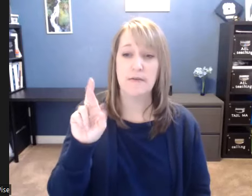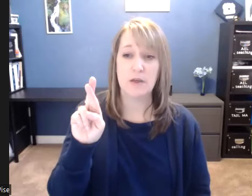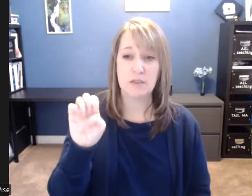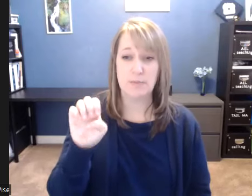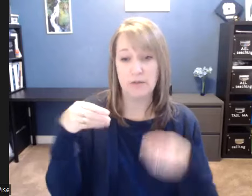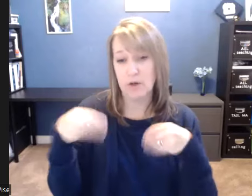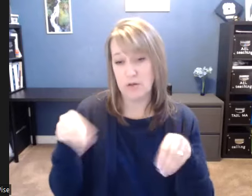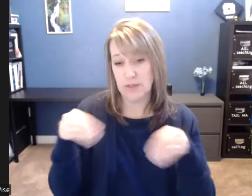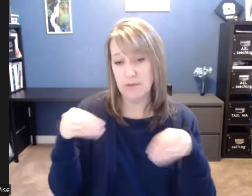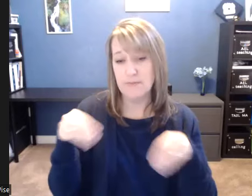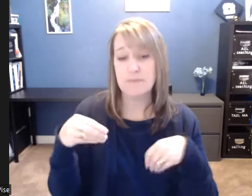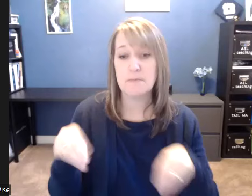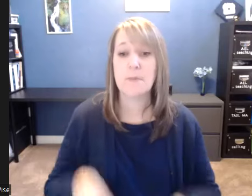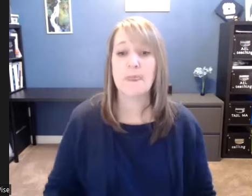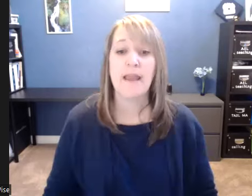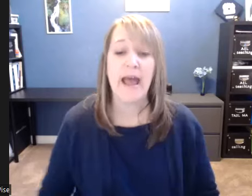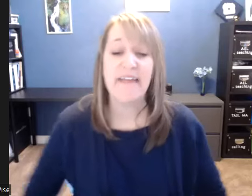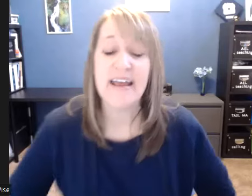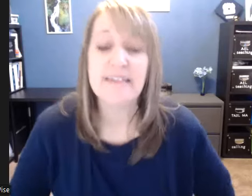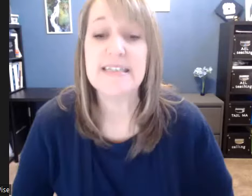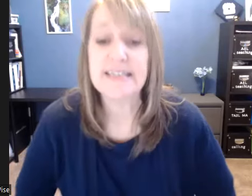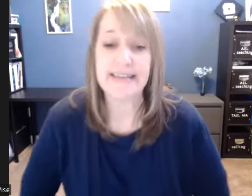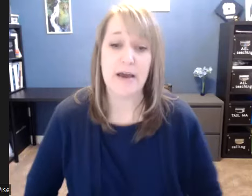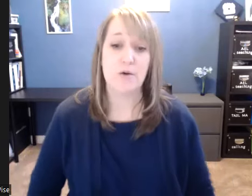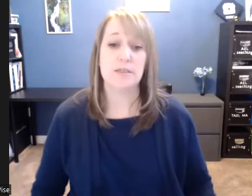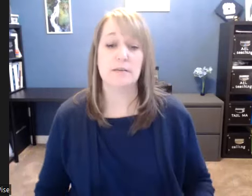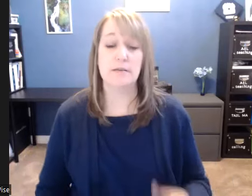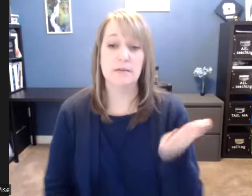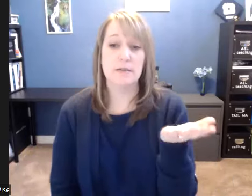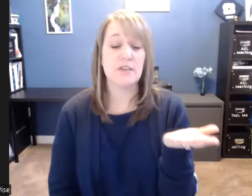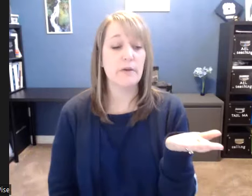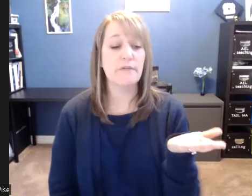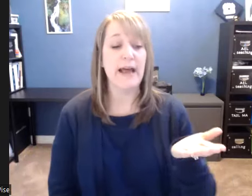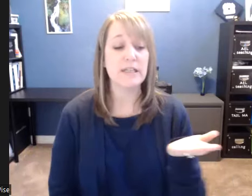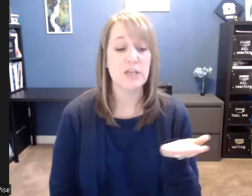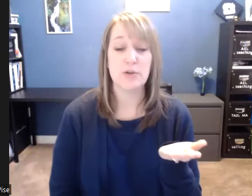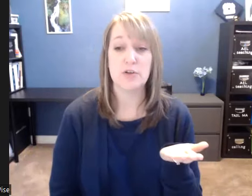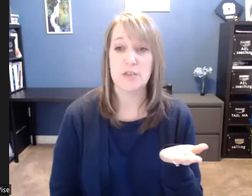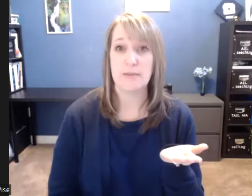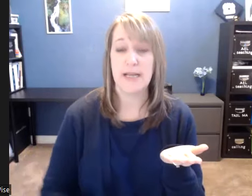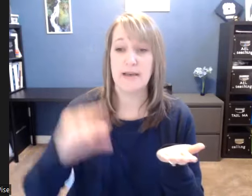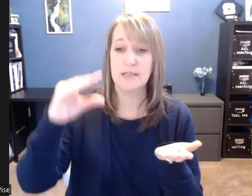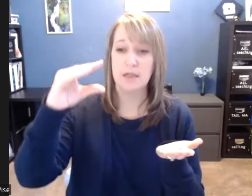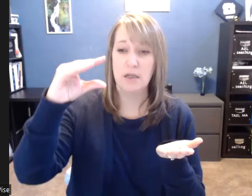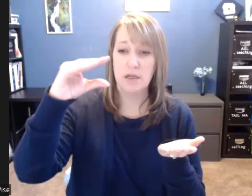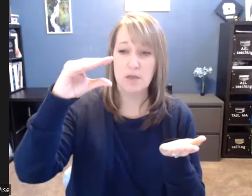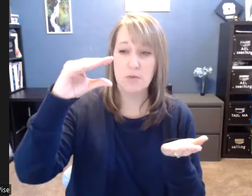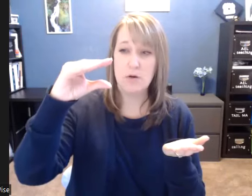finger spelled also. And then discount. So you want a flat hand shape on your non-dominant hand. You